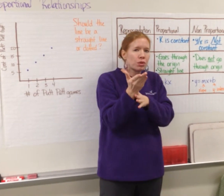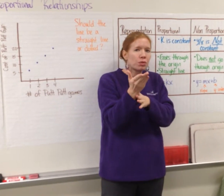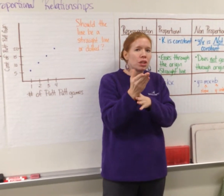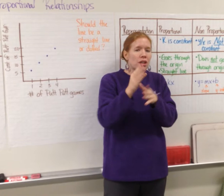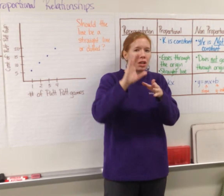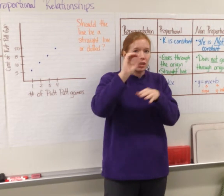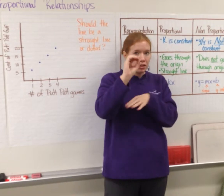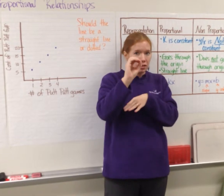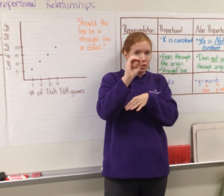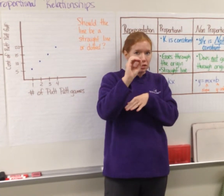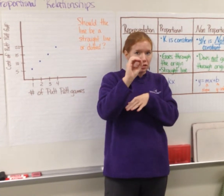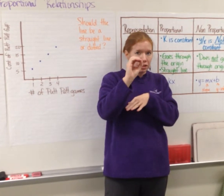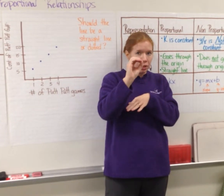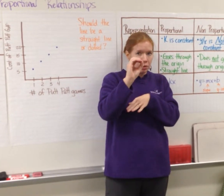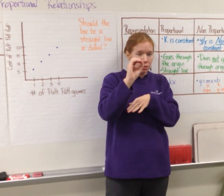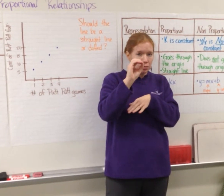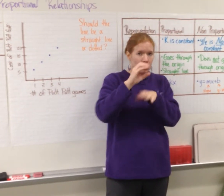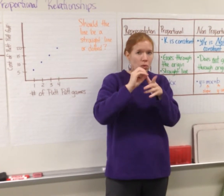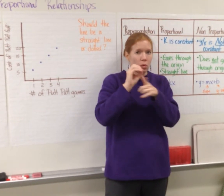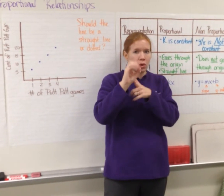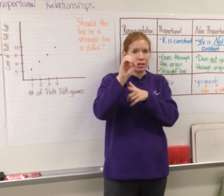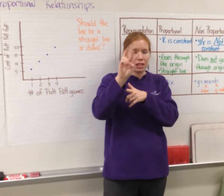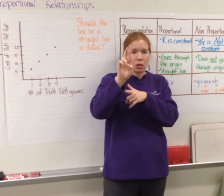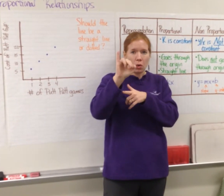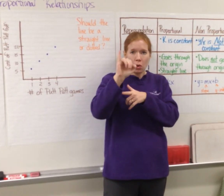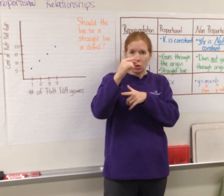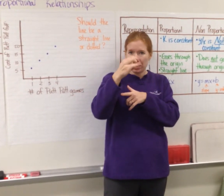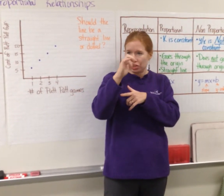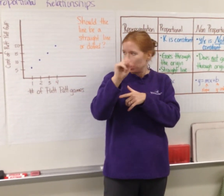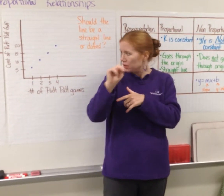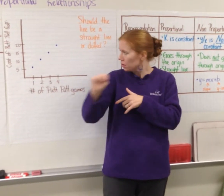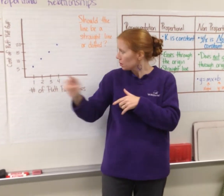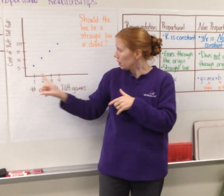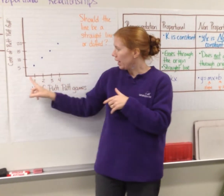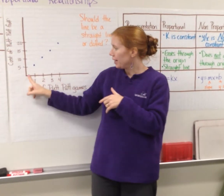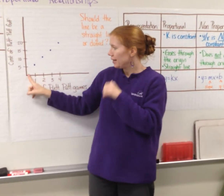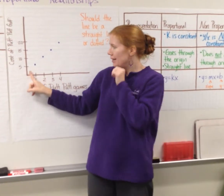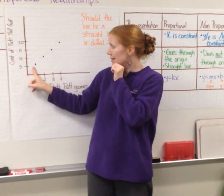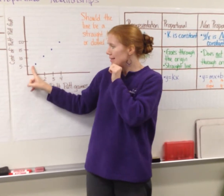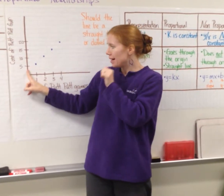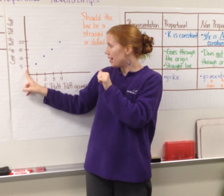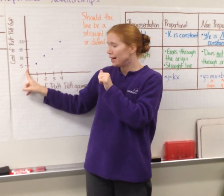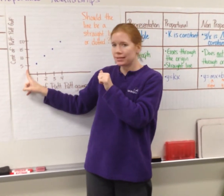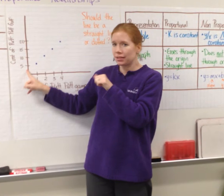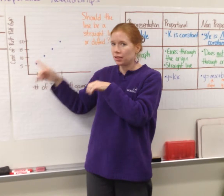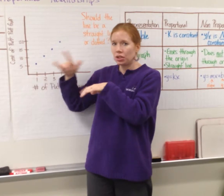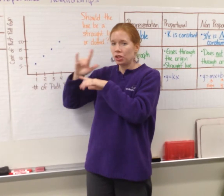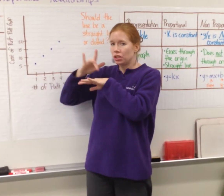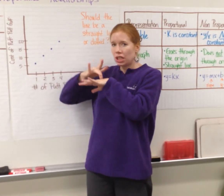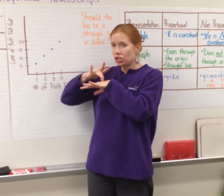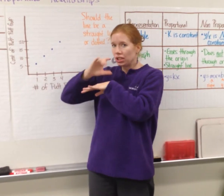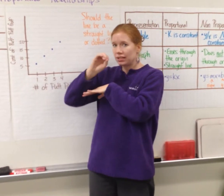through 0 or the origin. Okay? It is not touching the